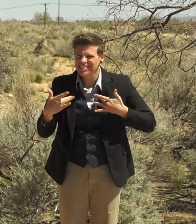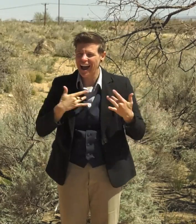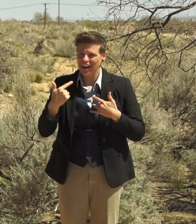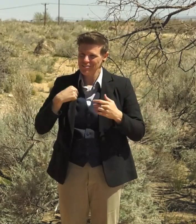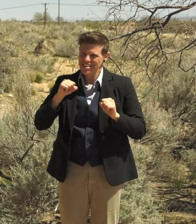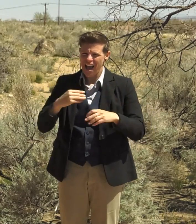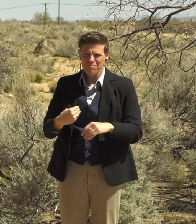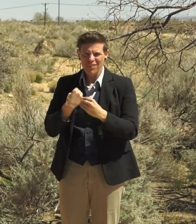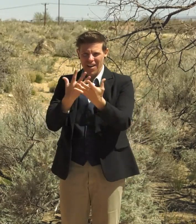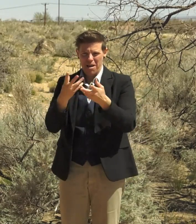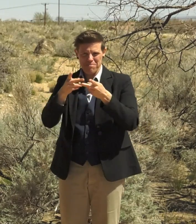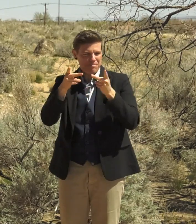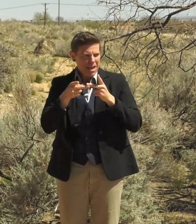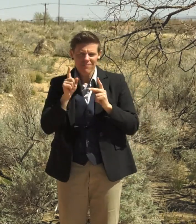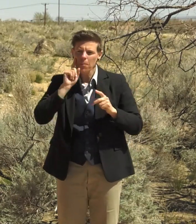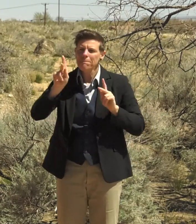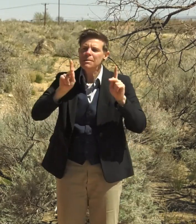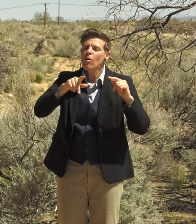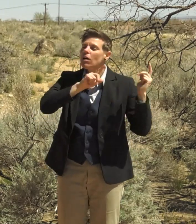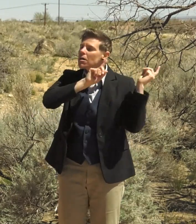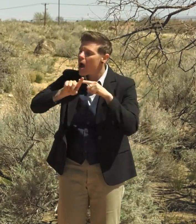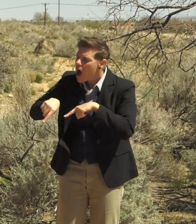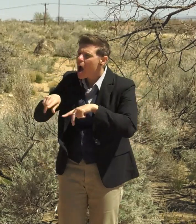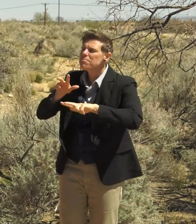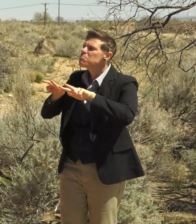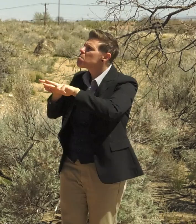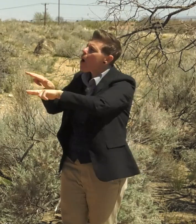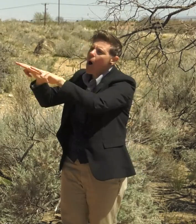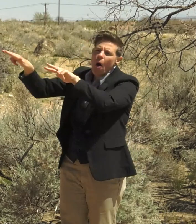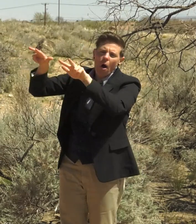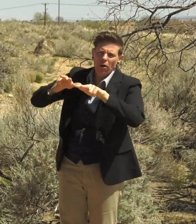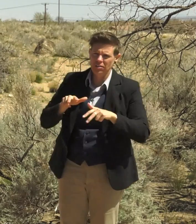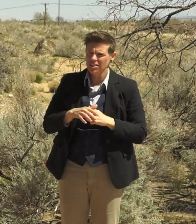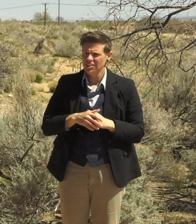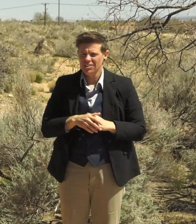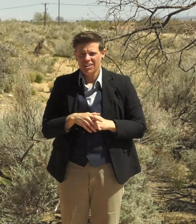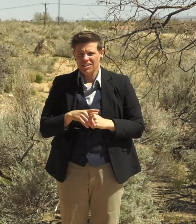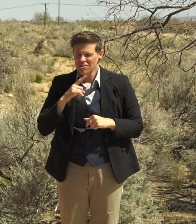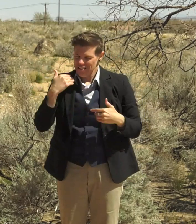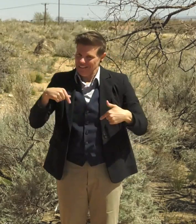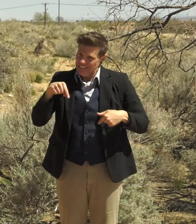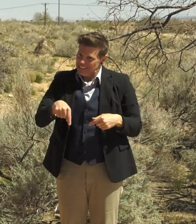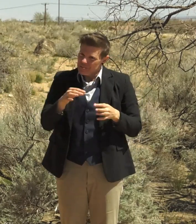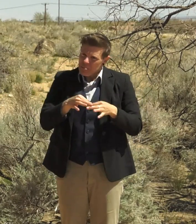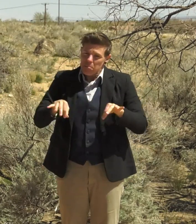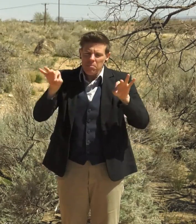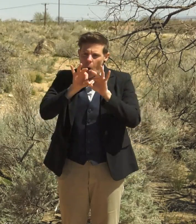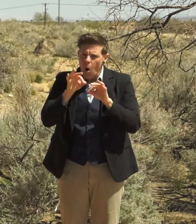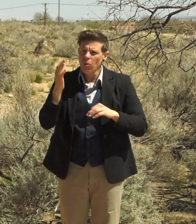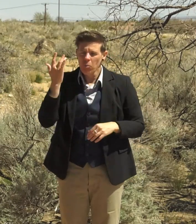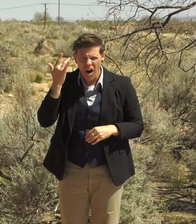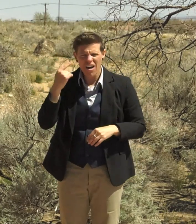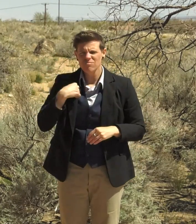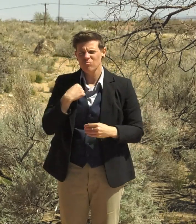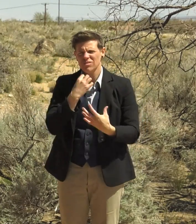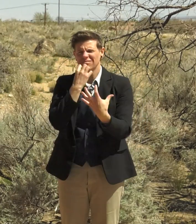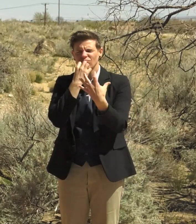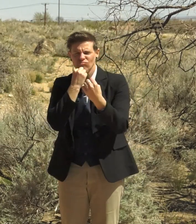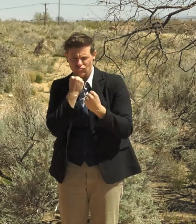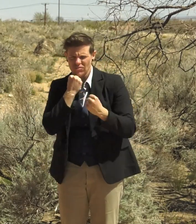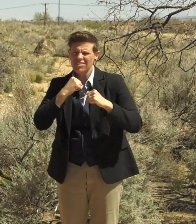also very important because we protect important cultural resources in the area. We have over